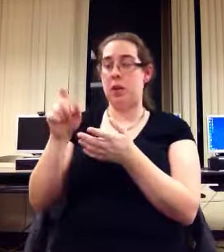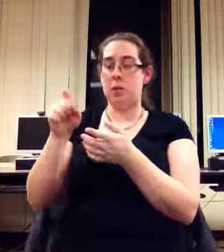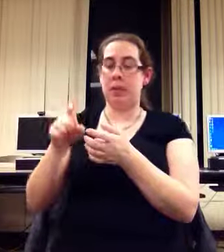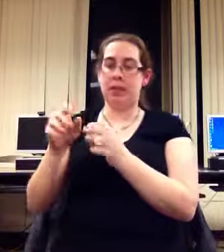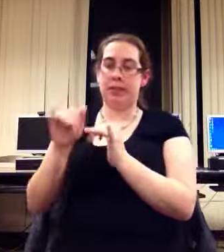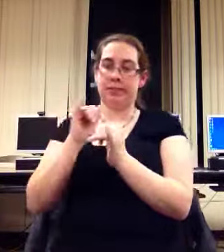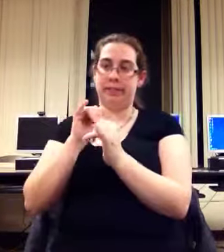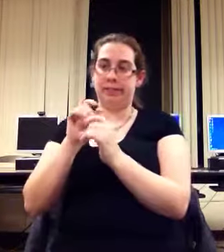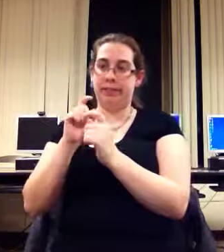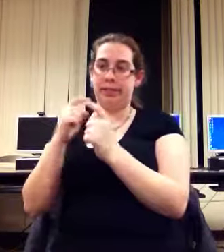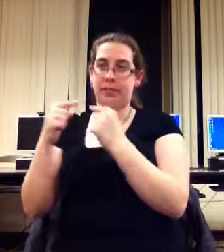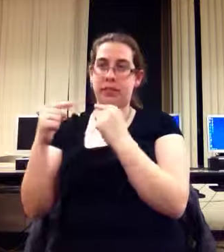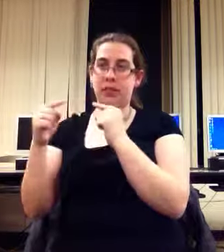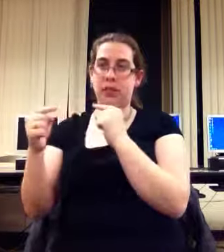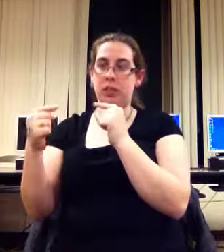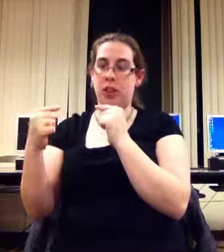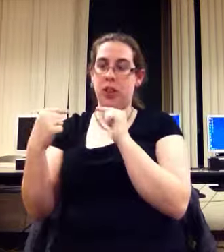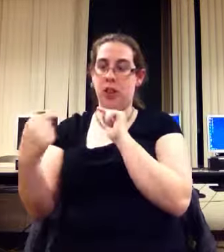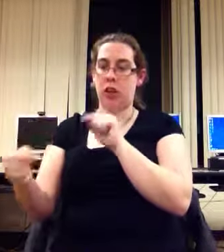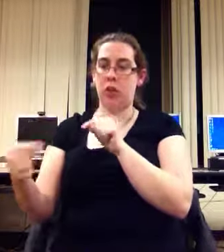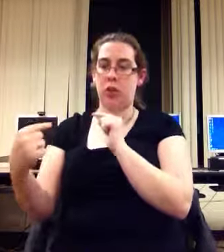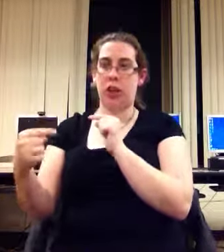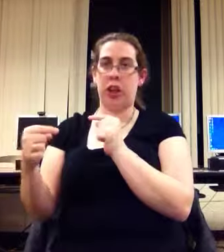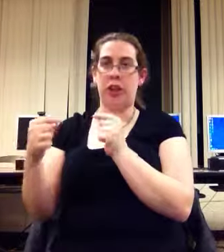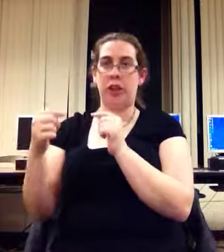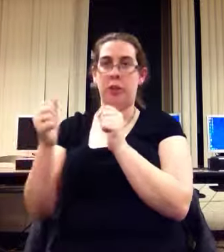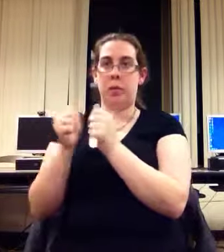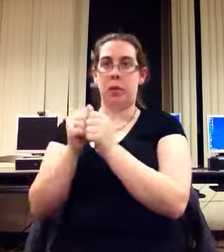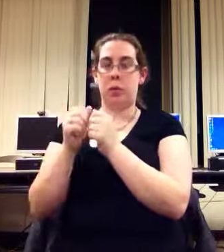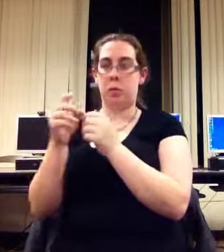and your institution. While a work